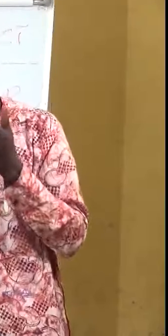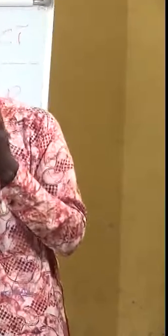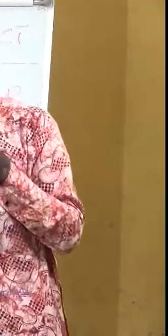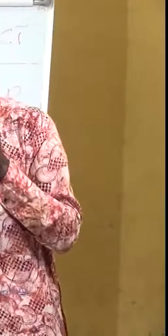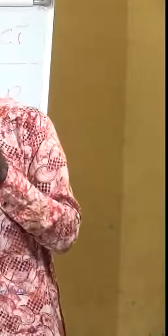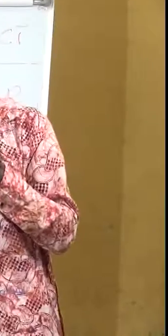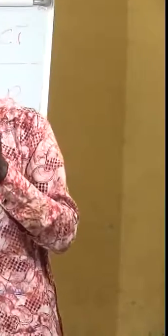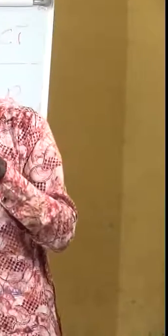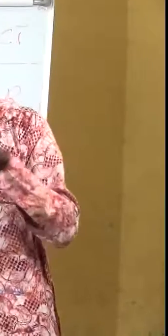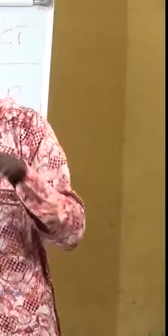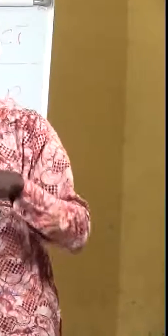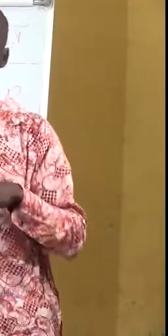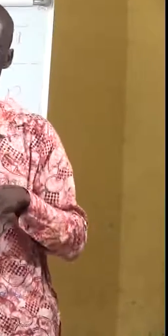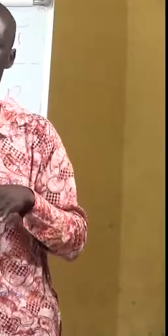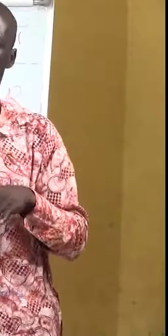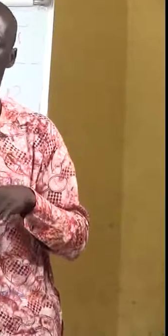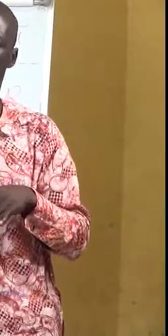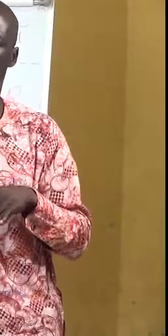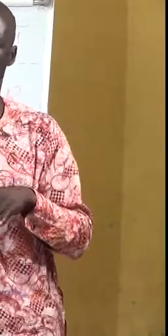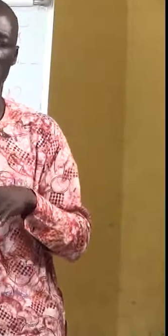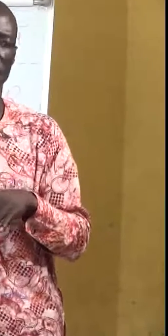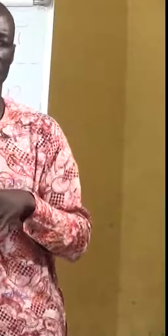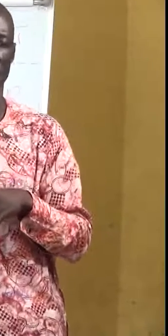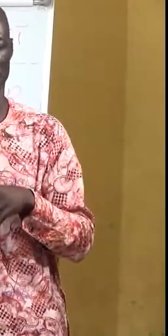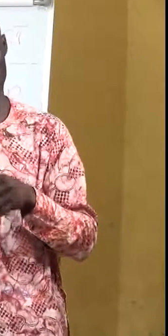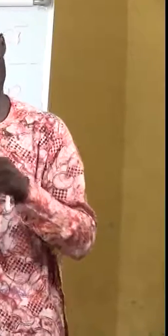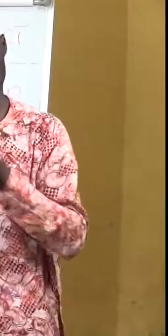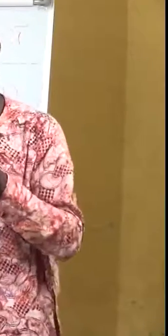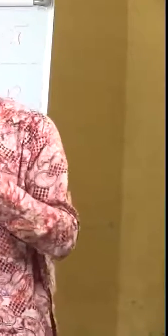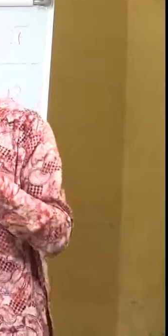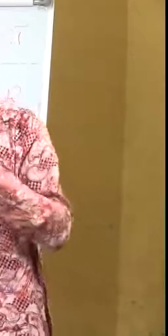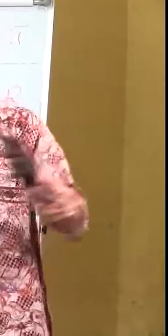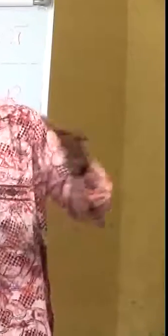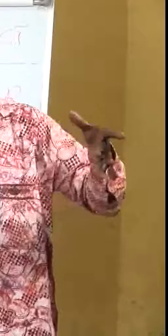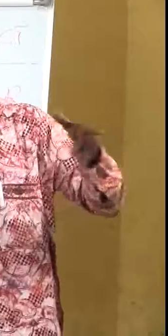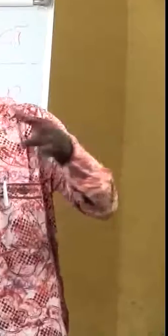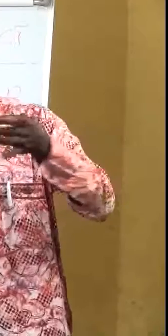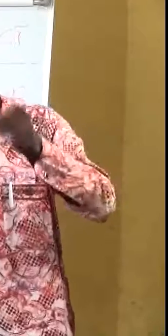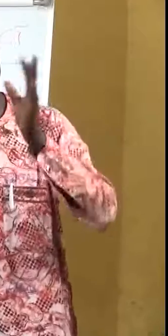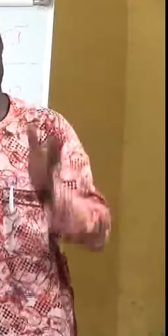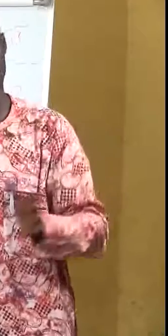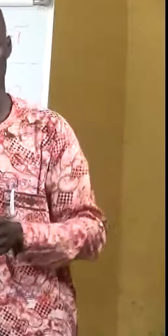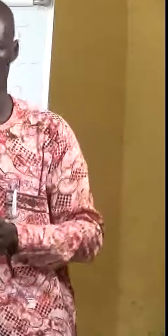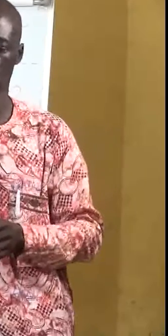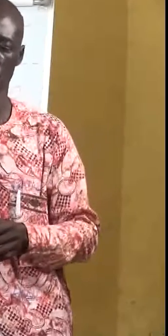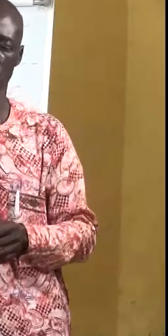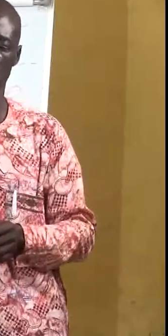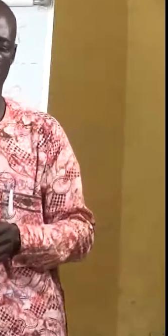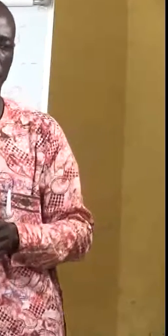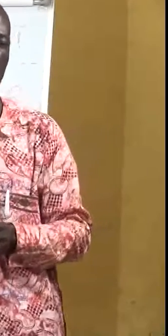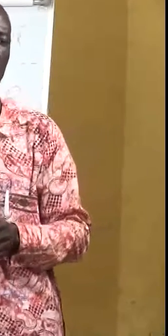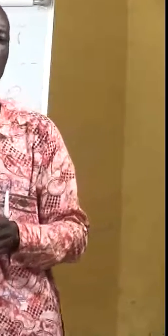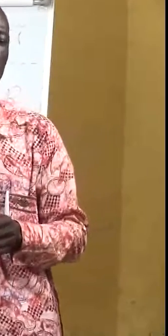have. We define the type of connectors, the connectors, and we list the type of connectors that we're having,